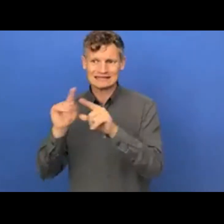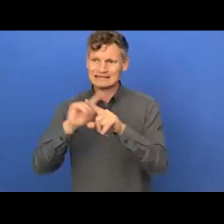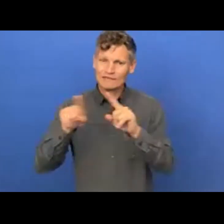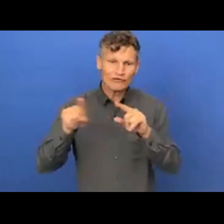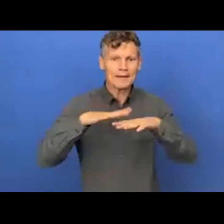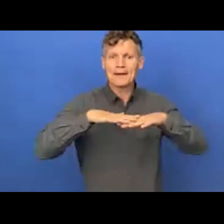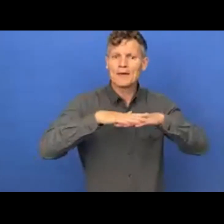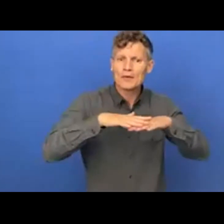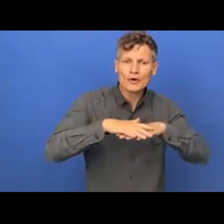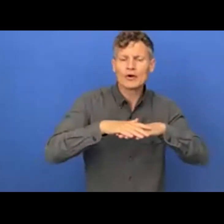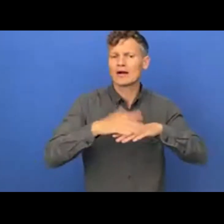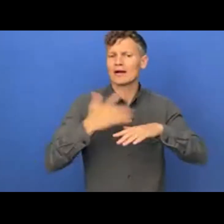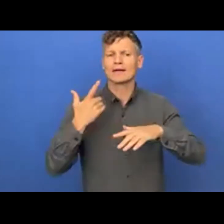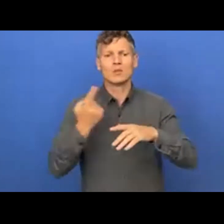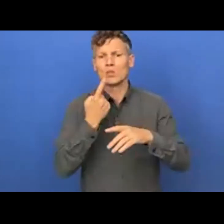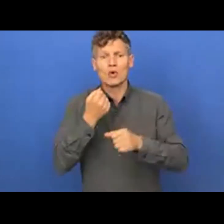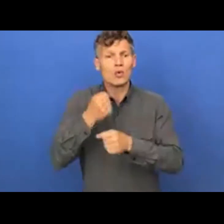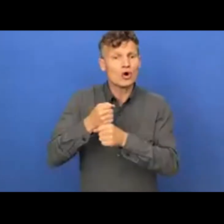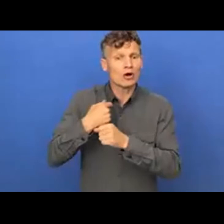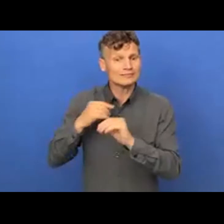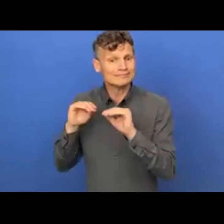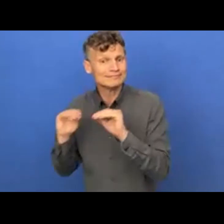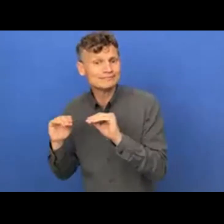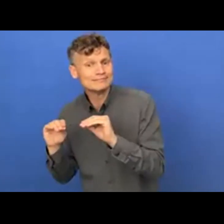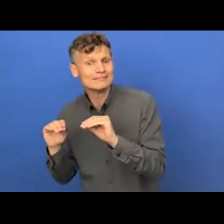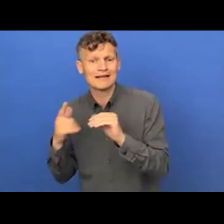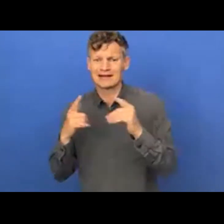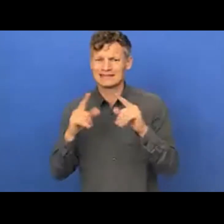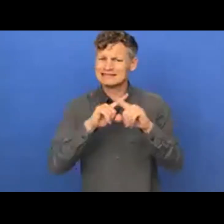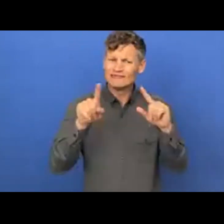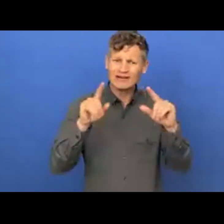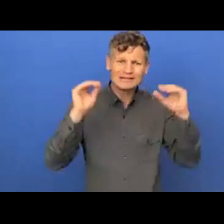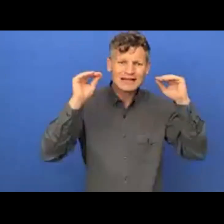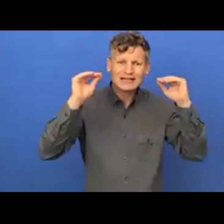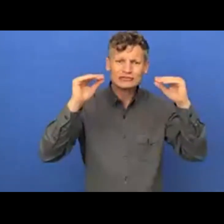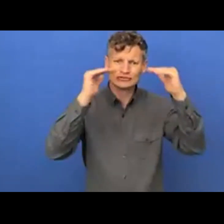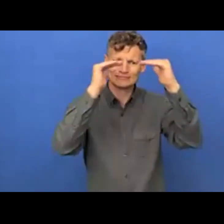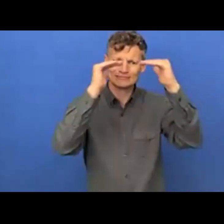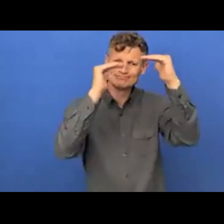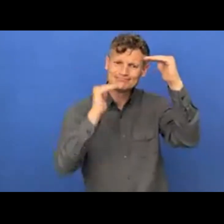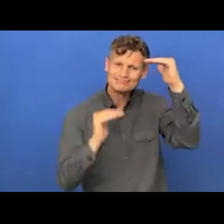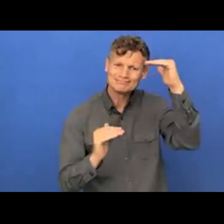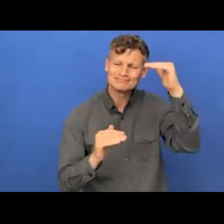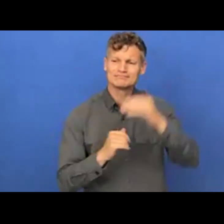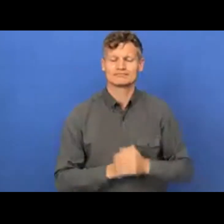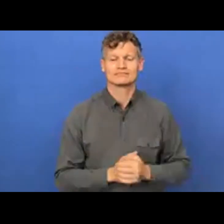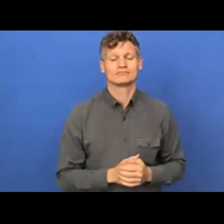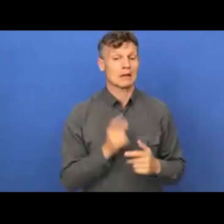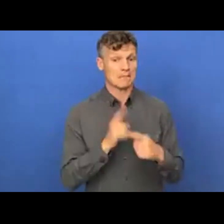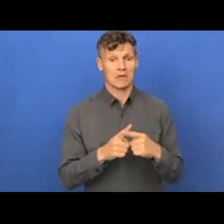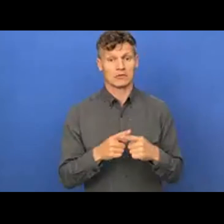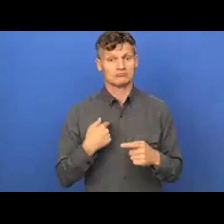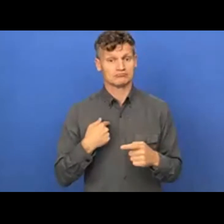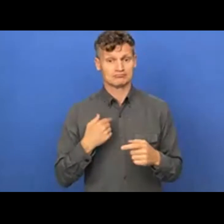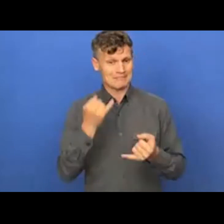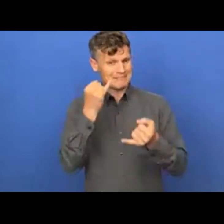for teachers at all the different levels of education. And then let me also conclude by saying that we cannot forget